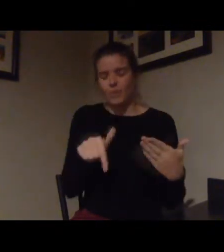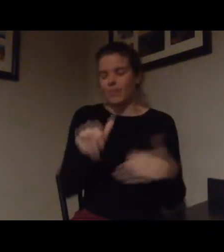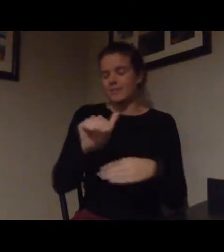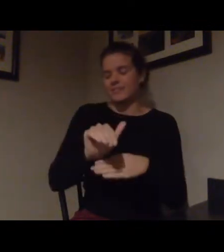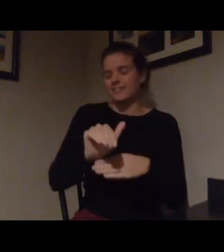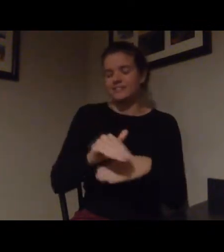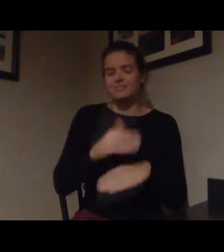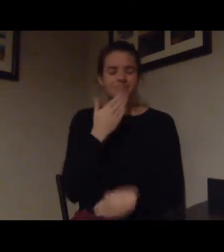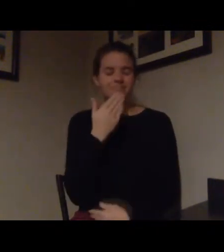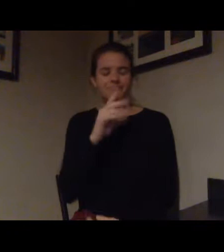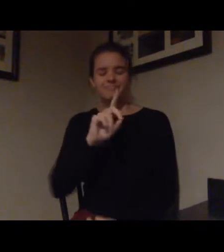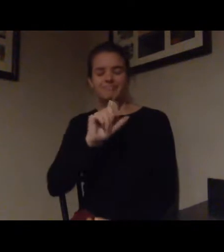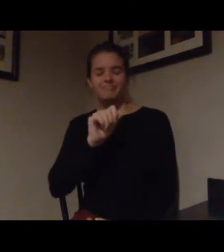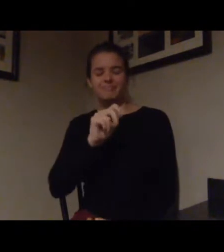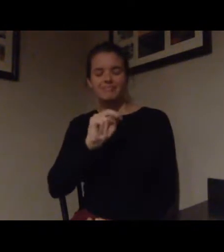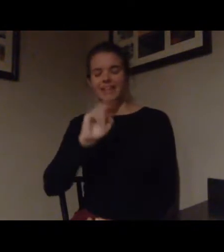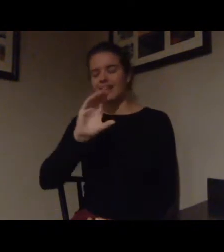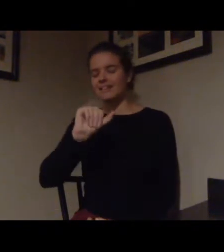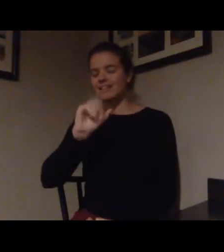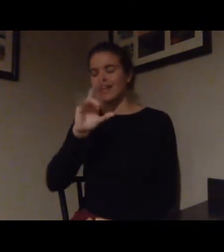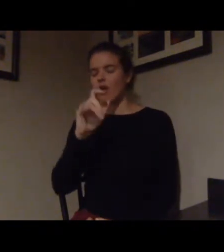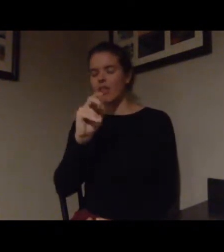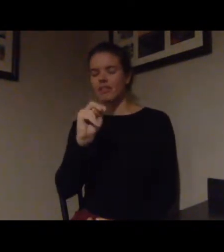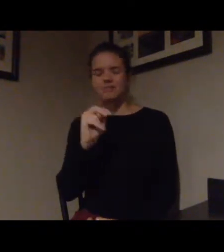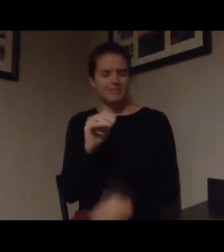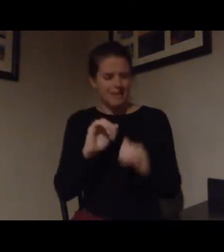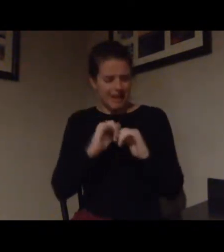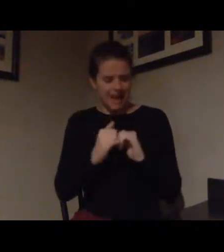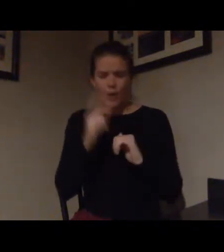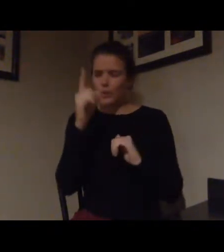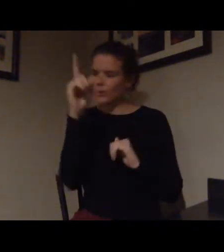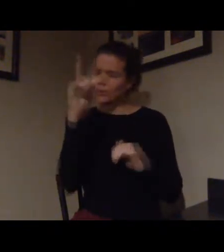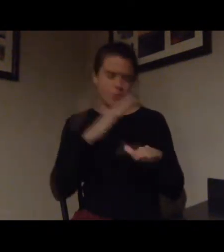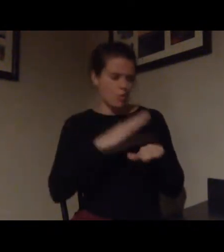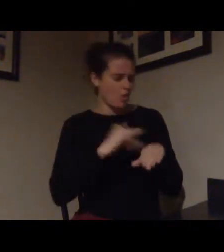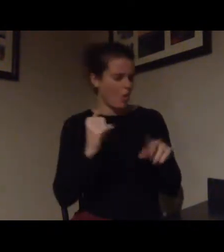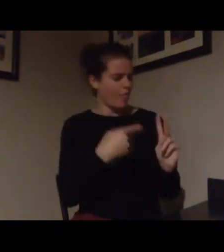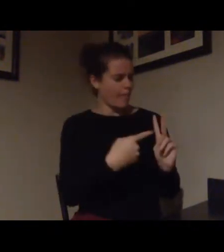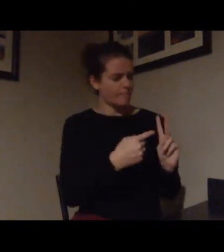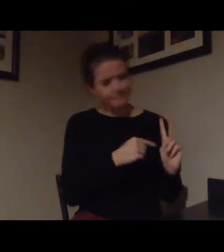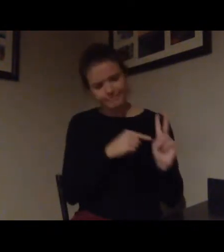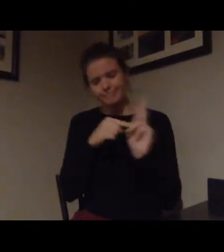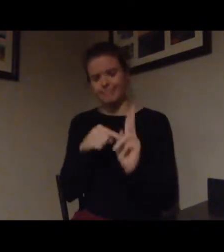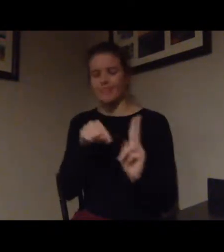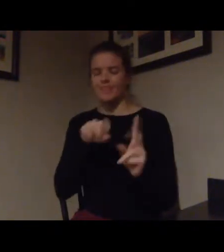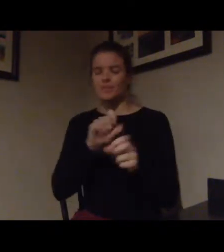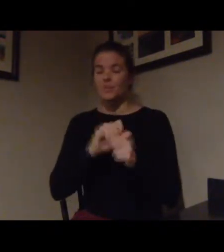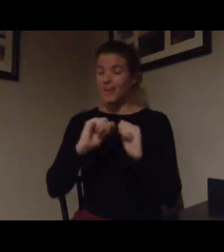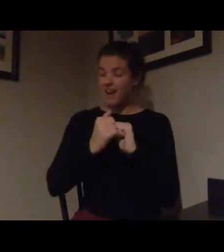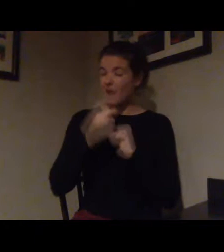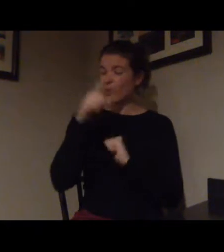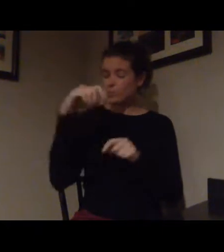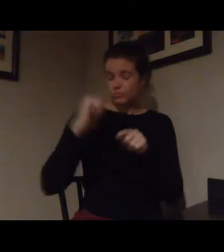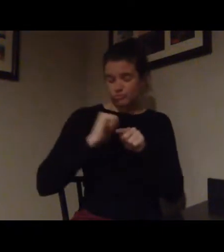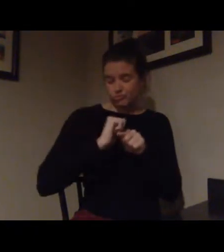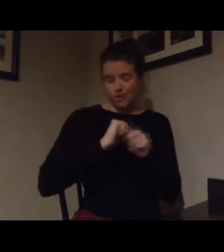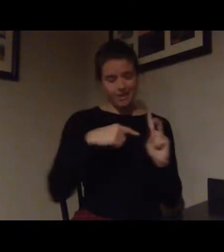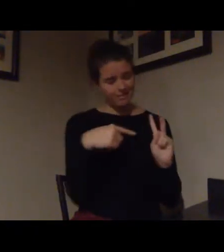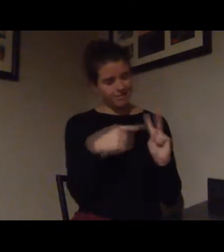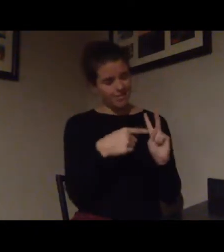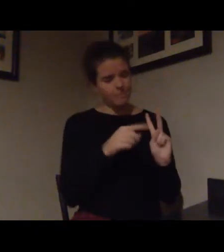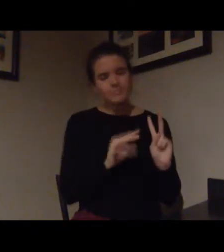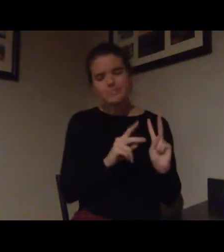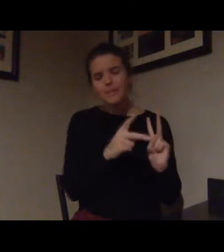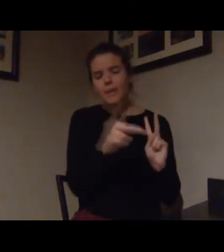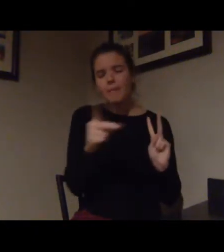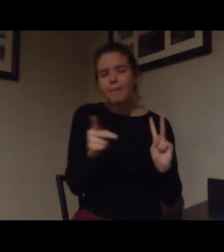and Carolyn, for the way that you called them to this work. I thank you for the way that you're training them, for the places that